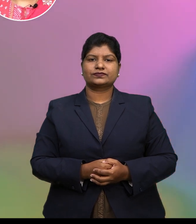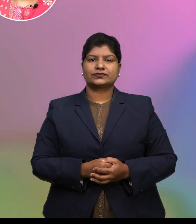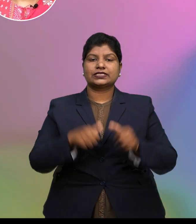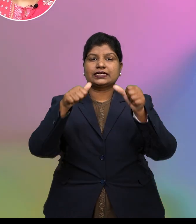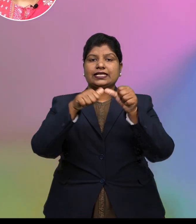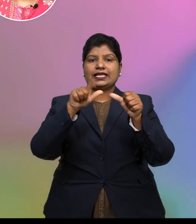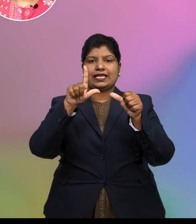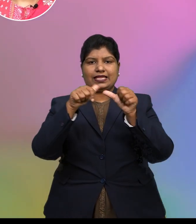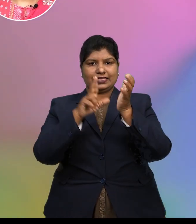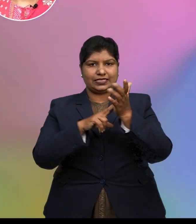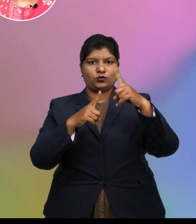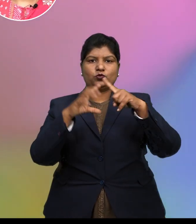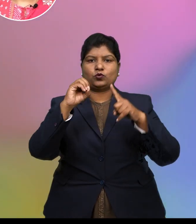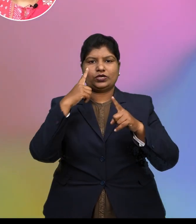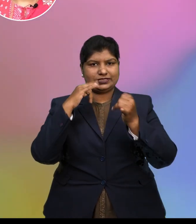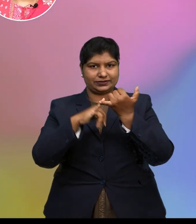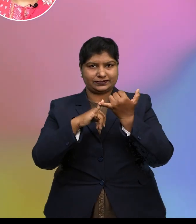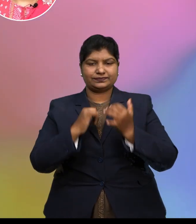allantois